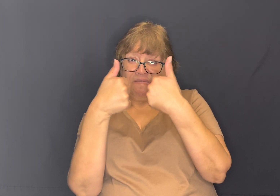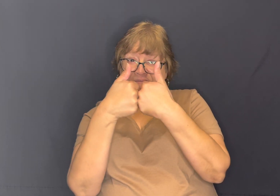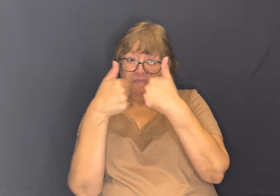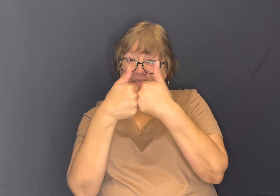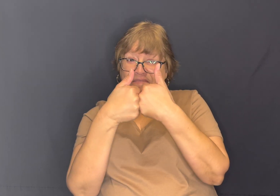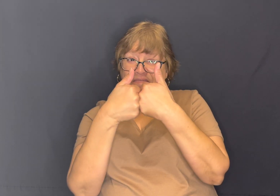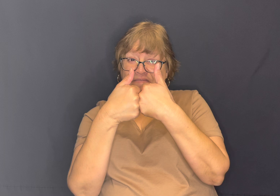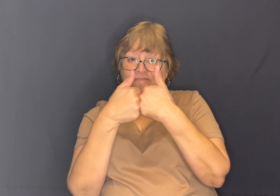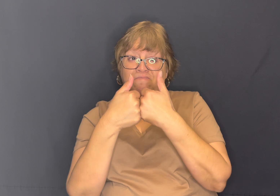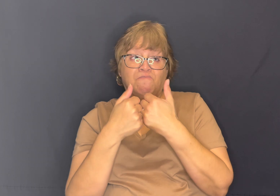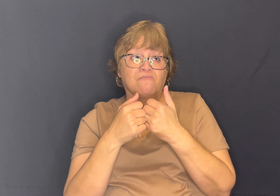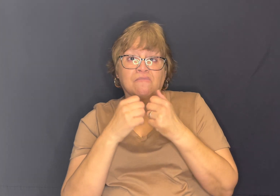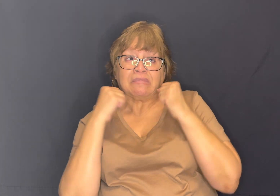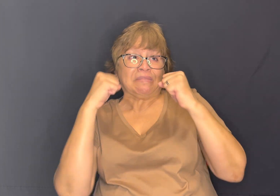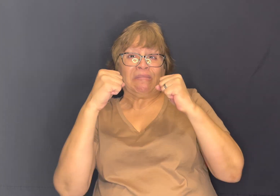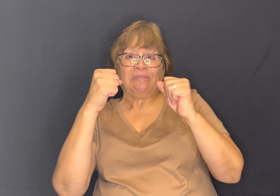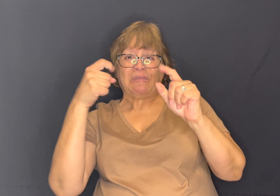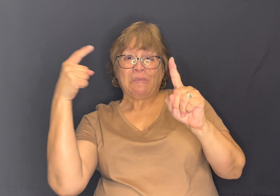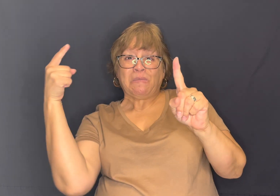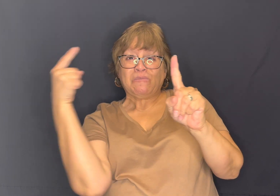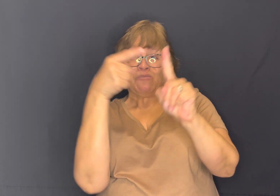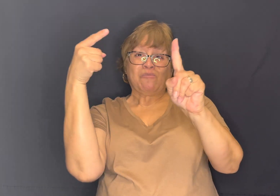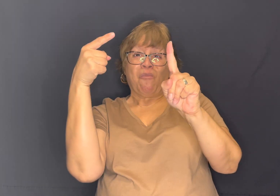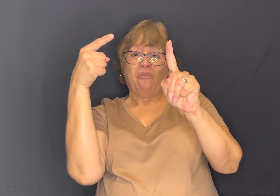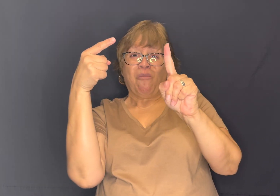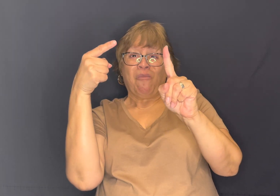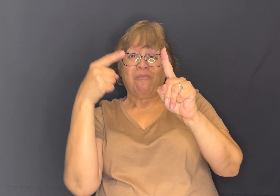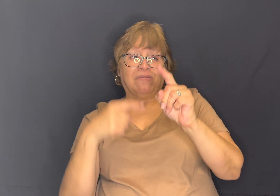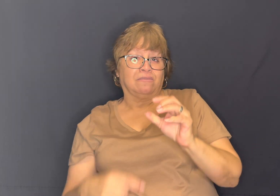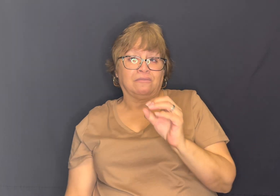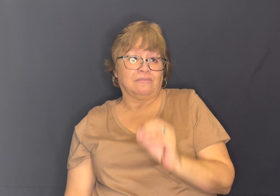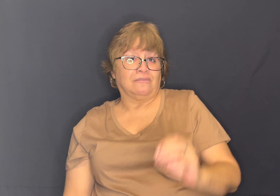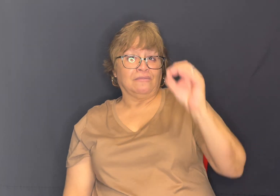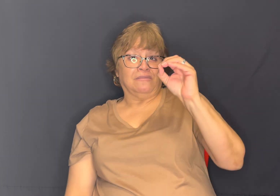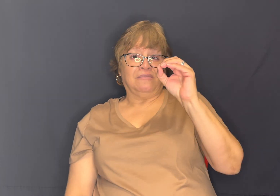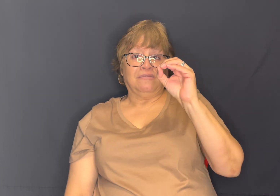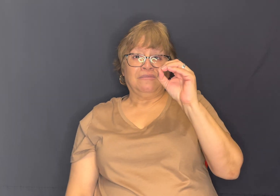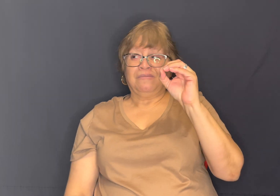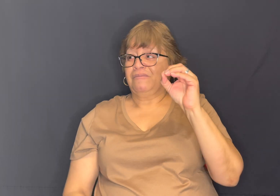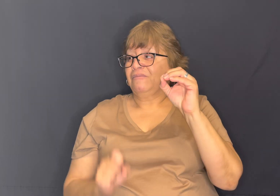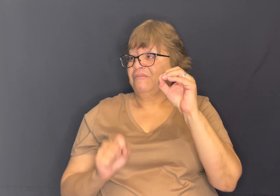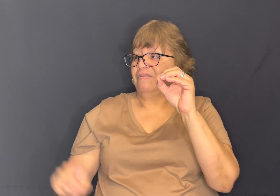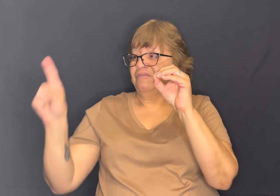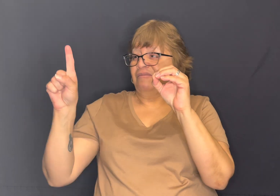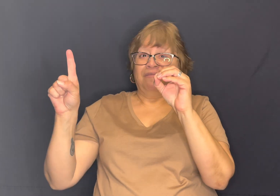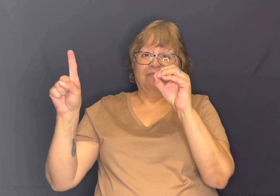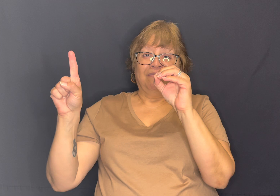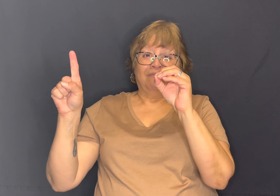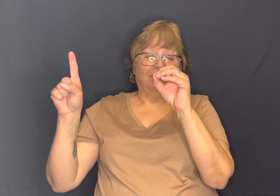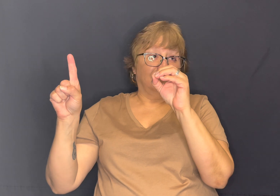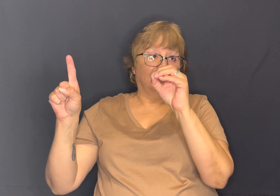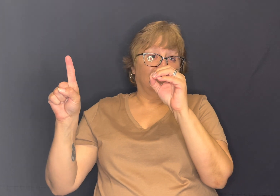If you have a game, this is a sign for game. That's a sign for point. Like you have 0 to